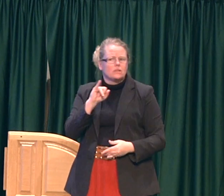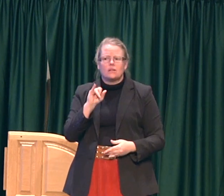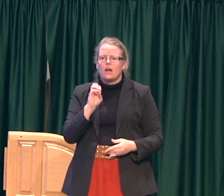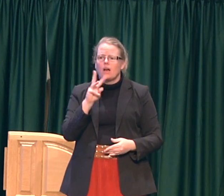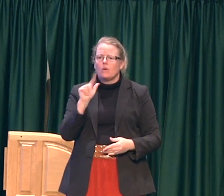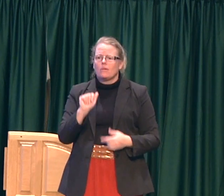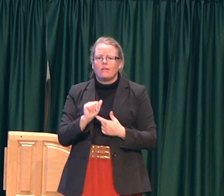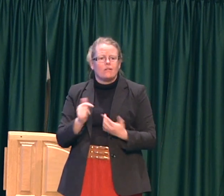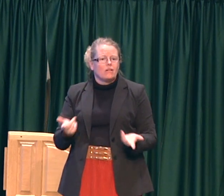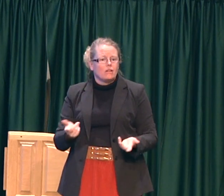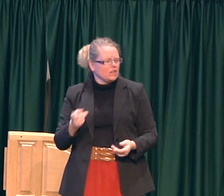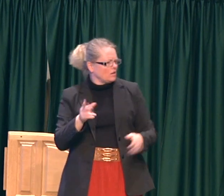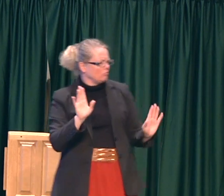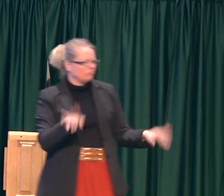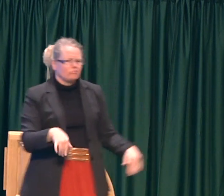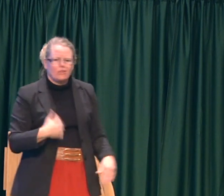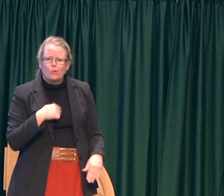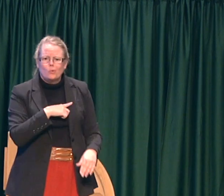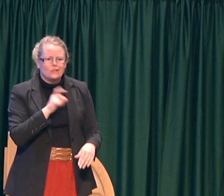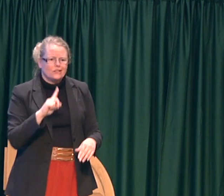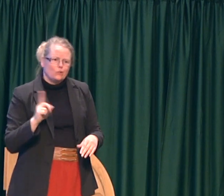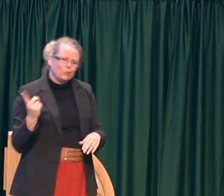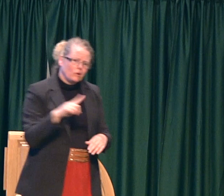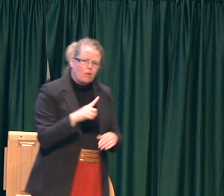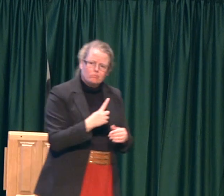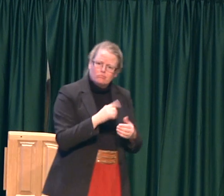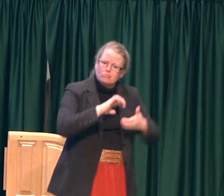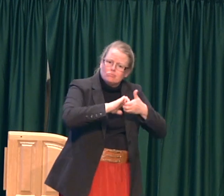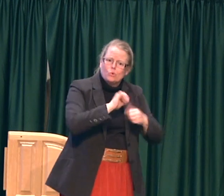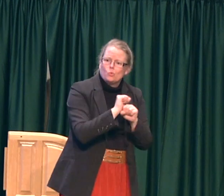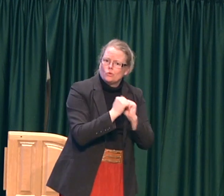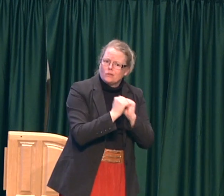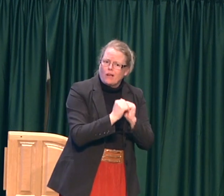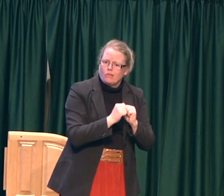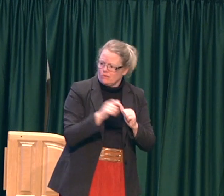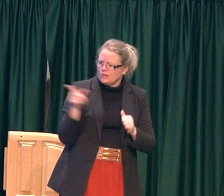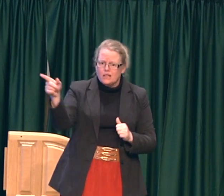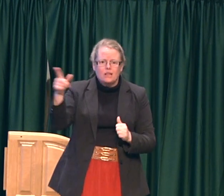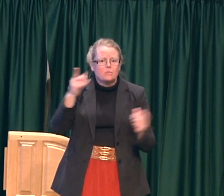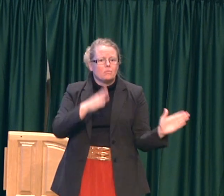and I was saying, well, you know, maybe you should help us in Iowa. And he said, yeah, we need to collaborate with